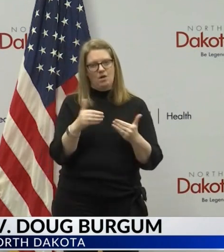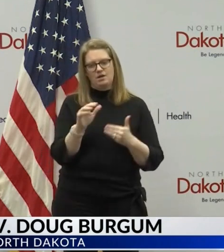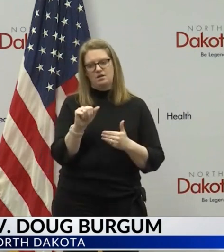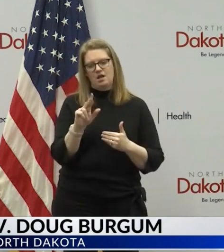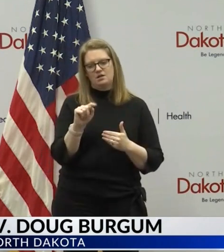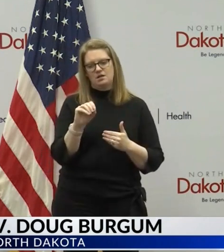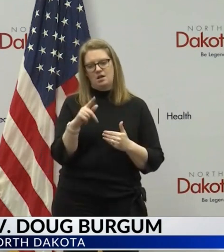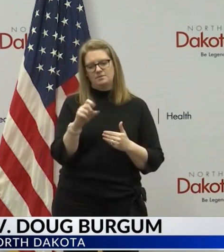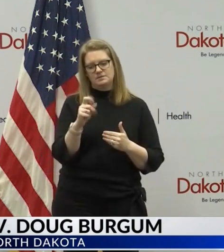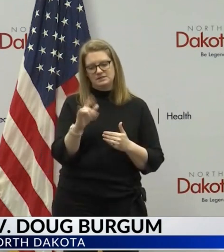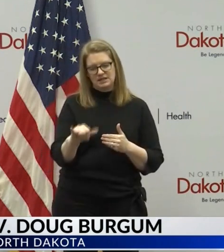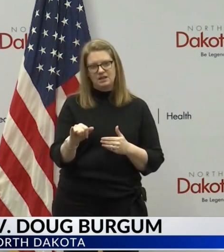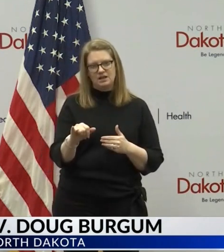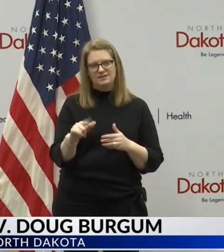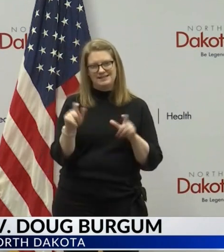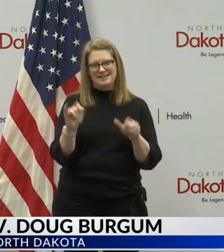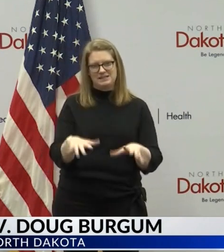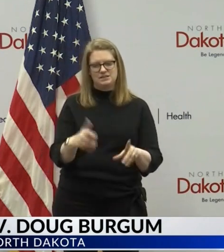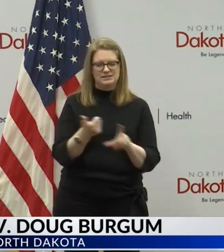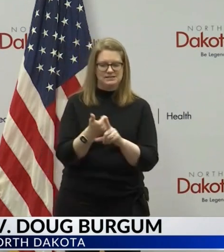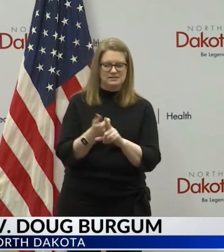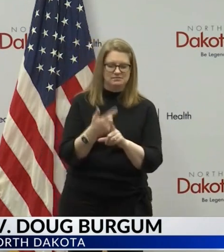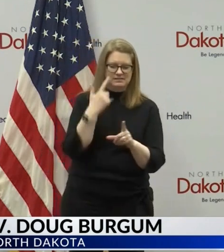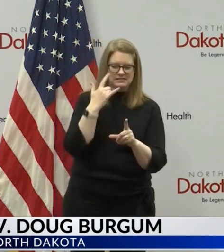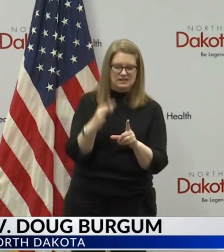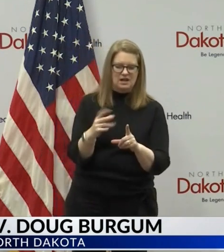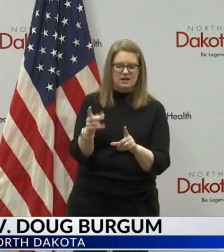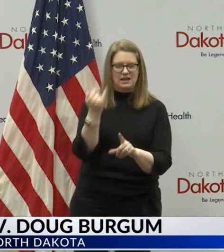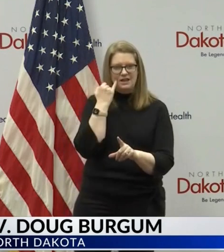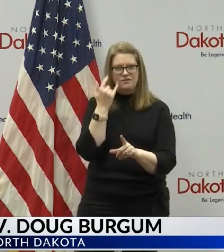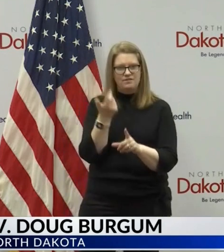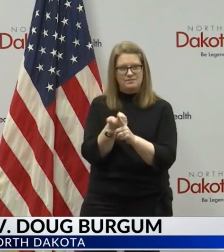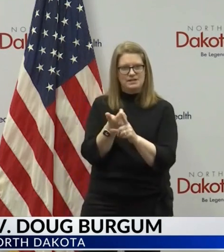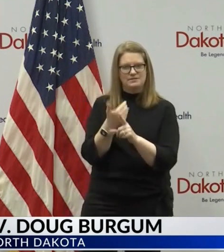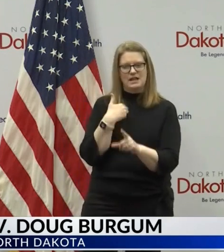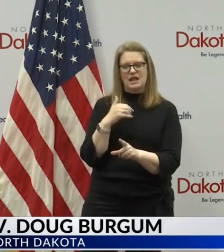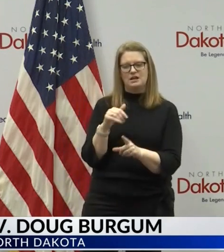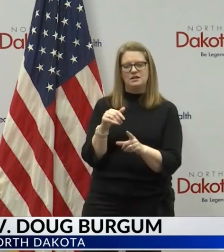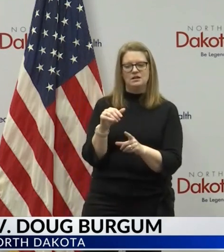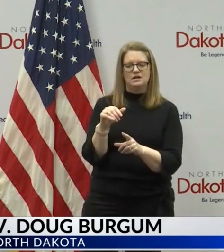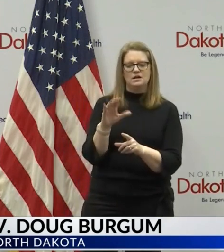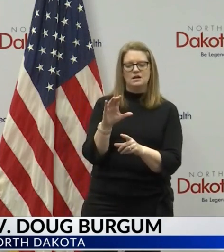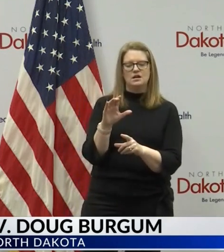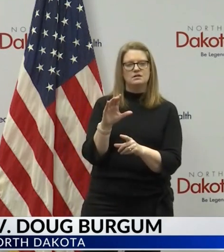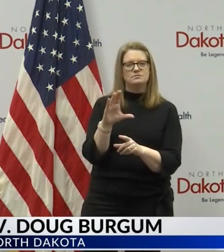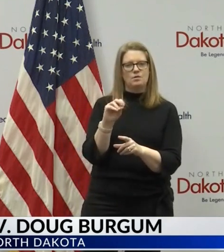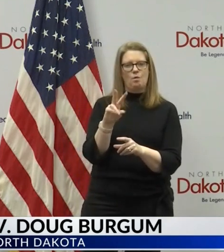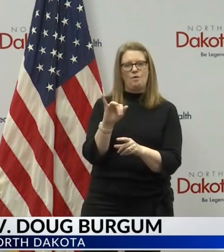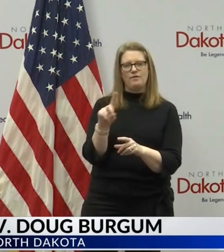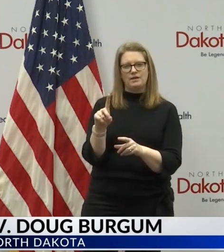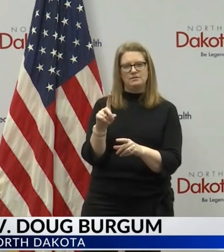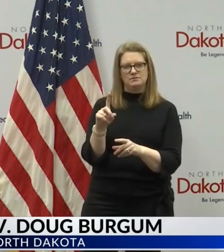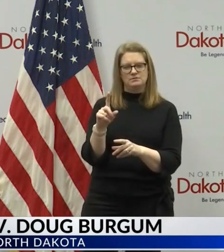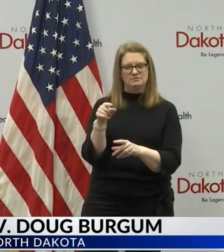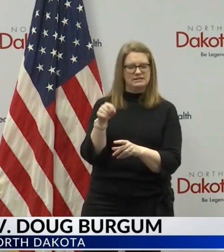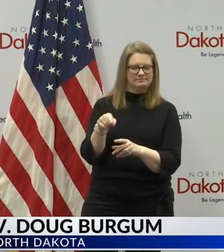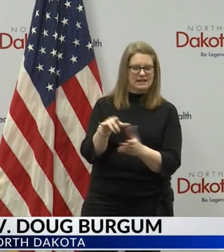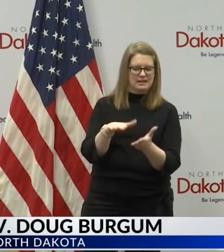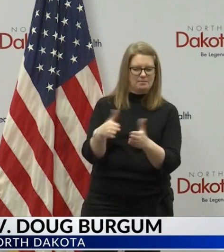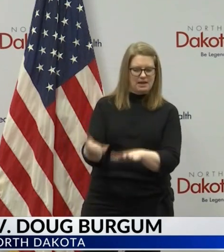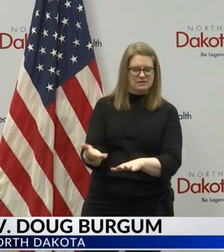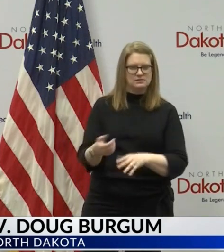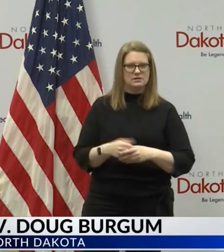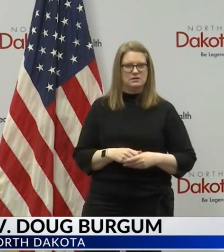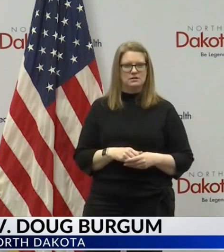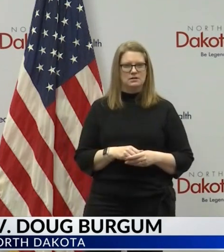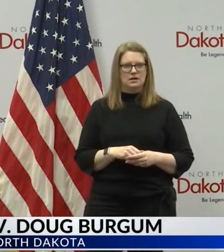confirm whether or not they did have COVID at the time they passed. So there is some of that going on. I don't know all the statistics